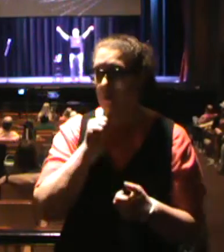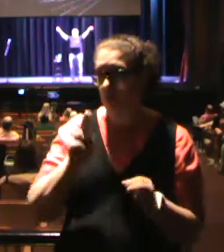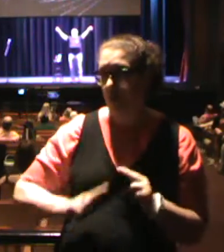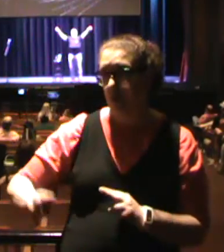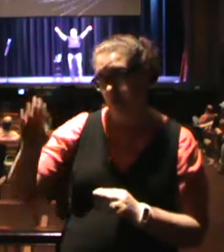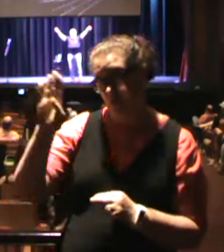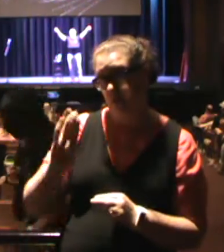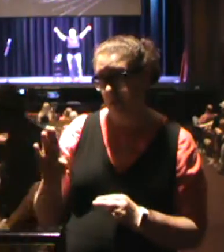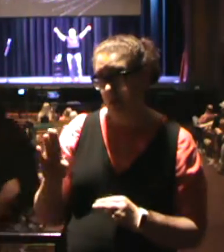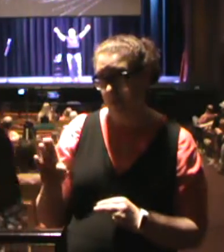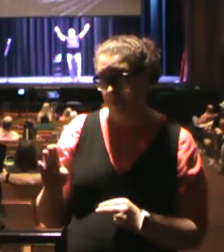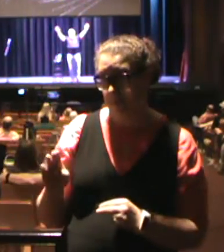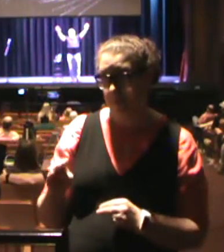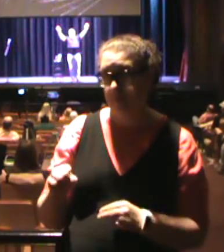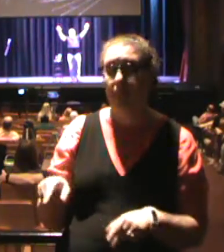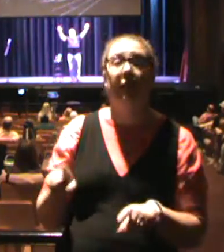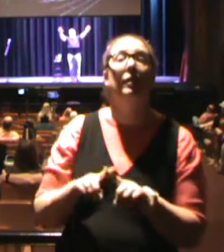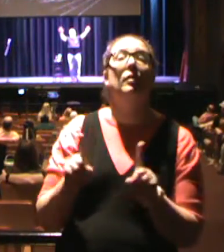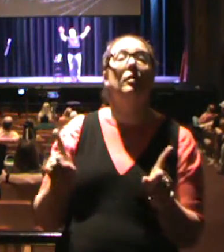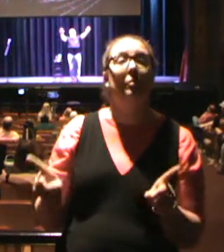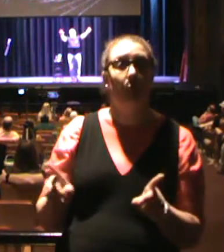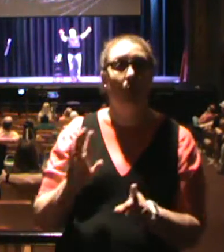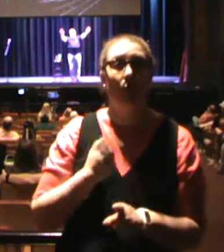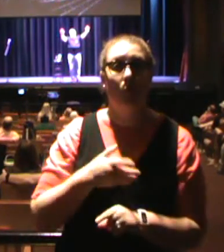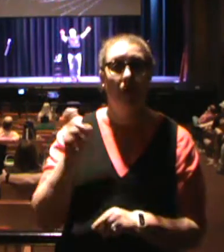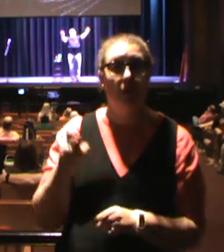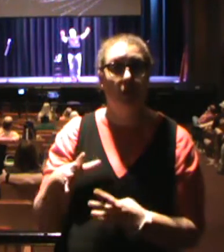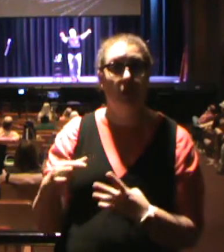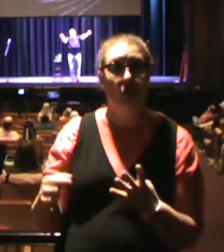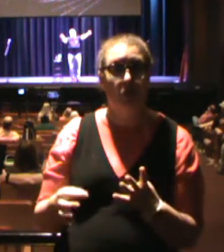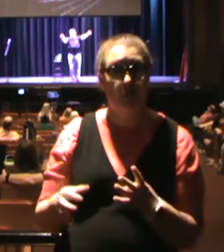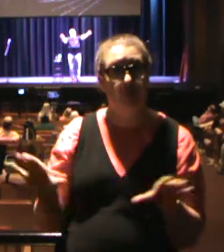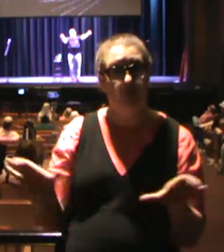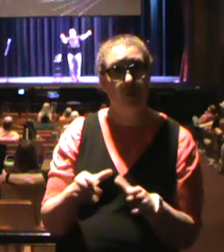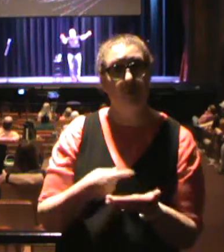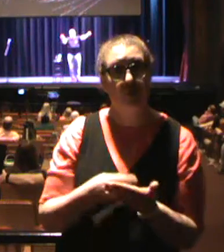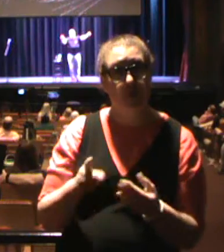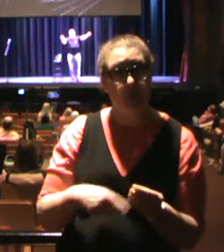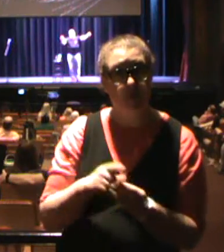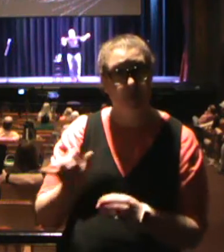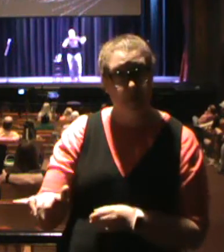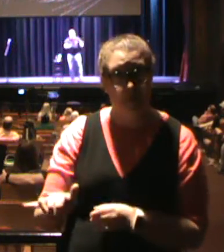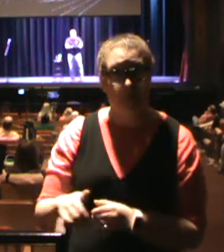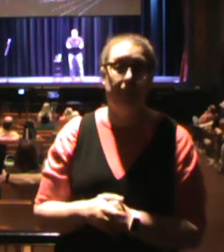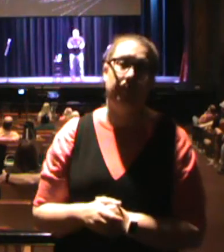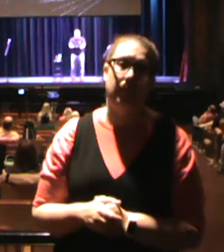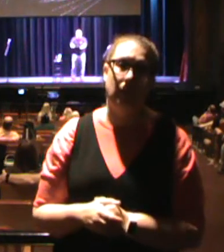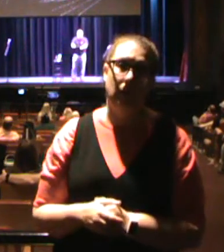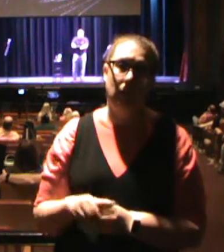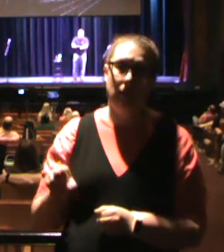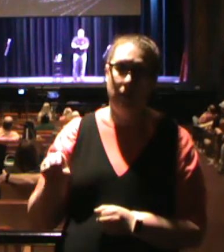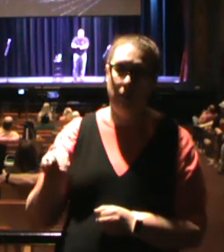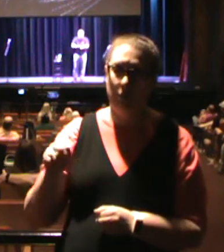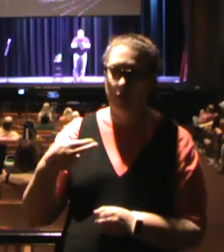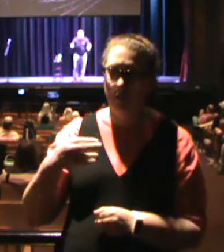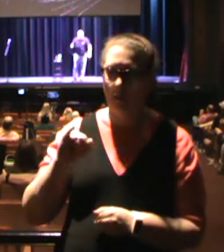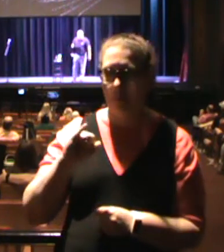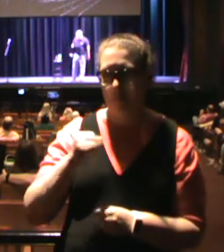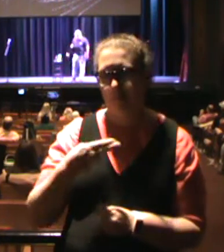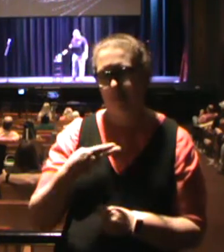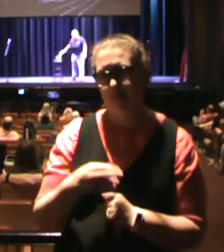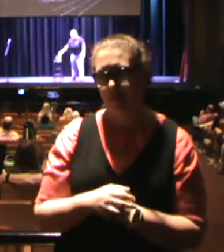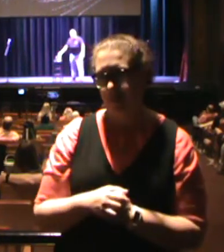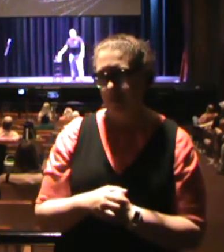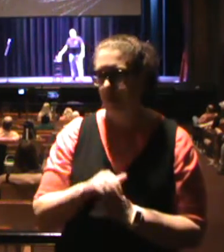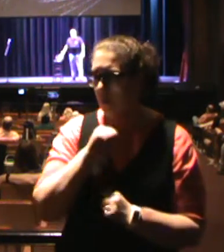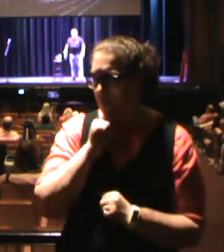God. But we have to choose to do something about it, right? Yeah. So Nehemiah's my boy. He didn't worry